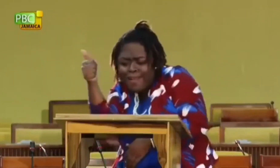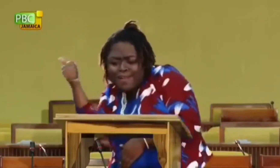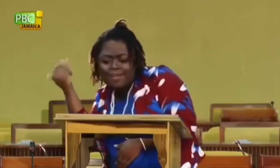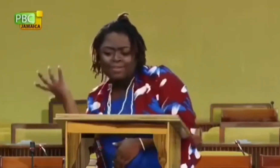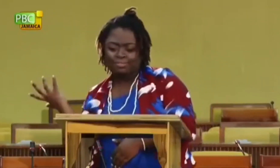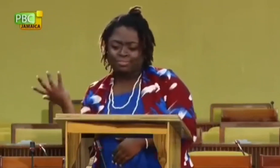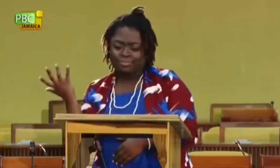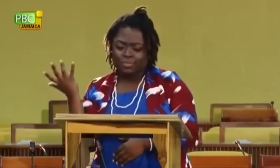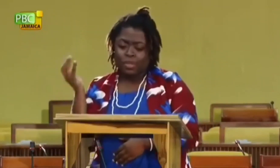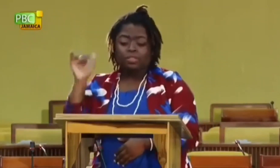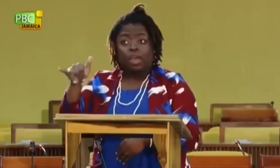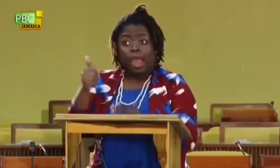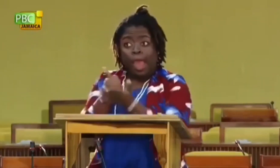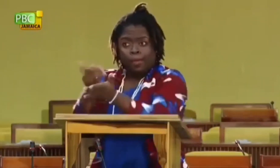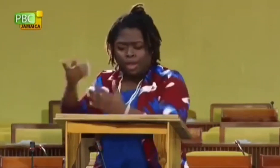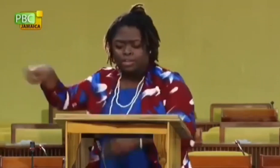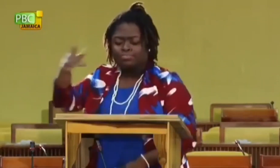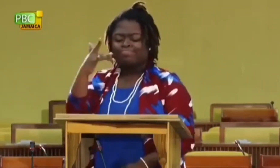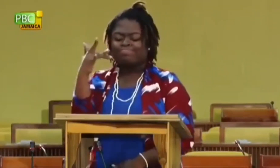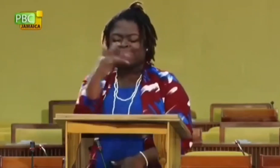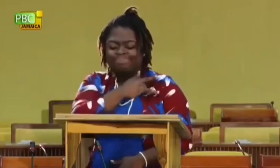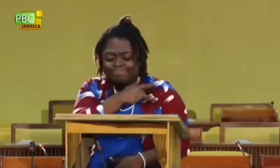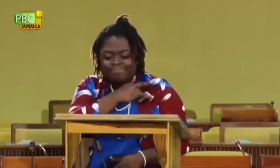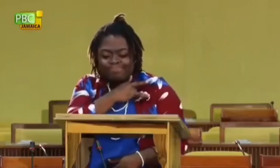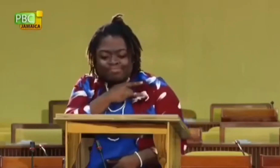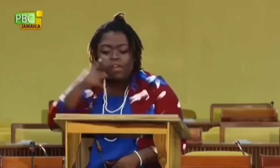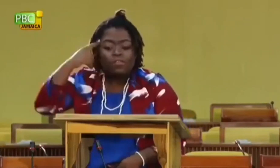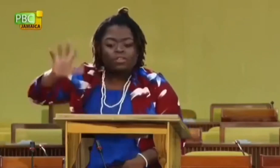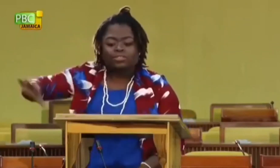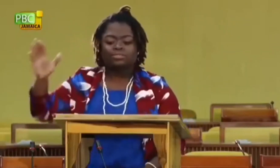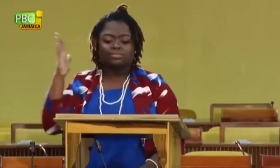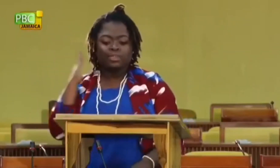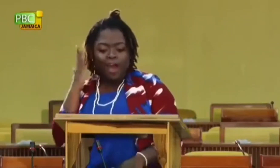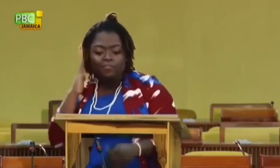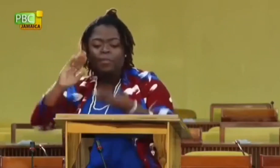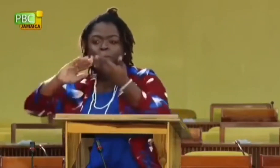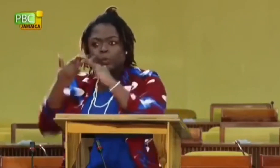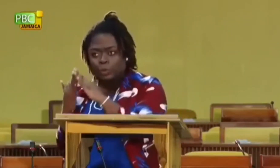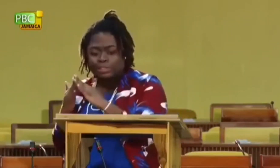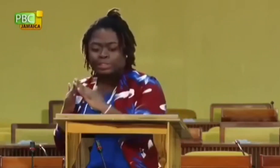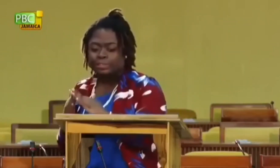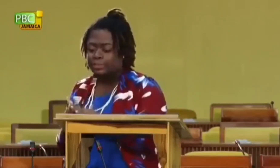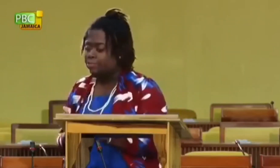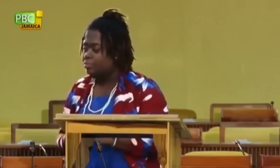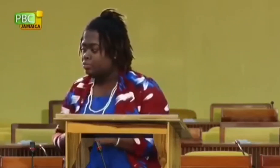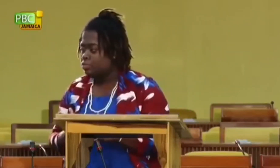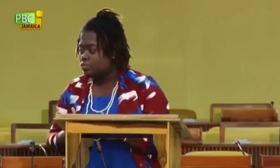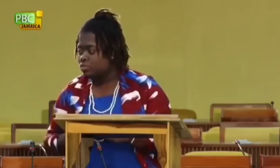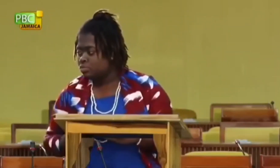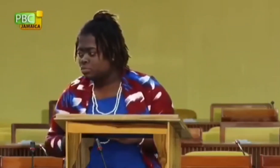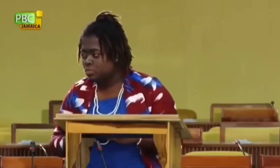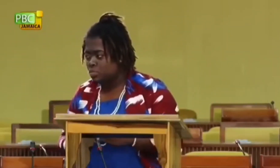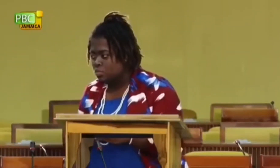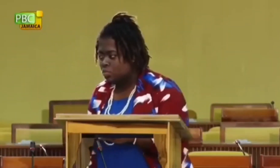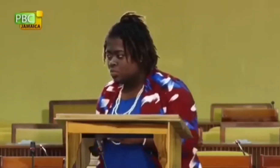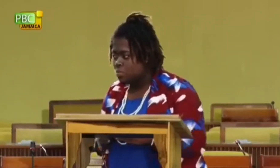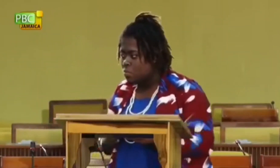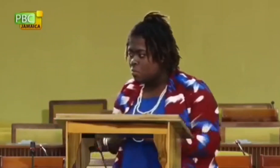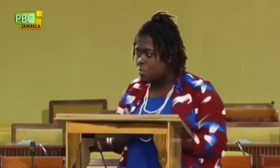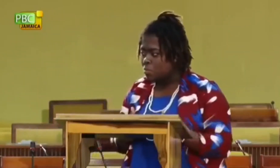and scholastic level. We will be able to organically over time produce a society